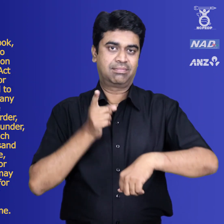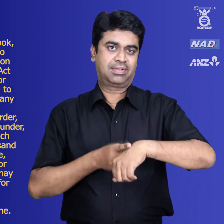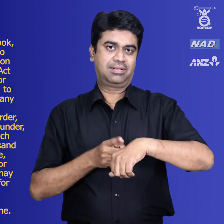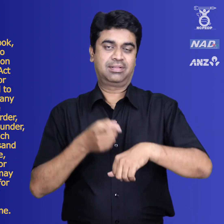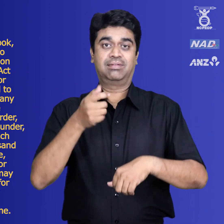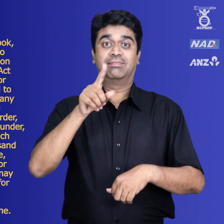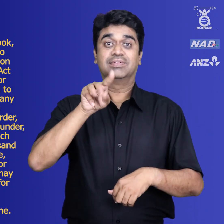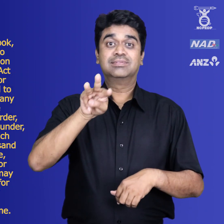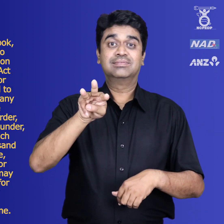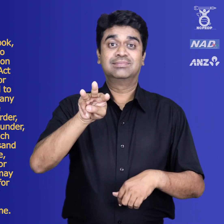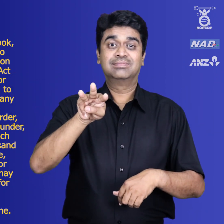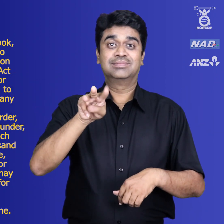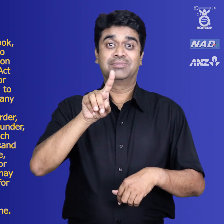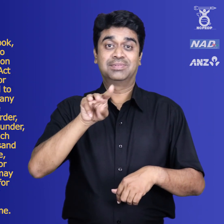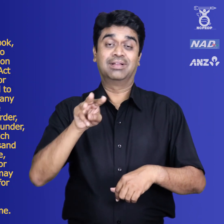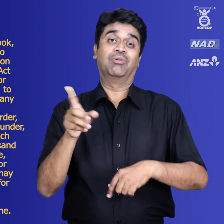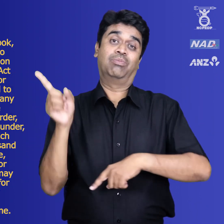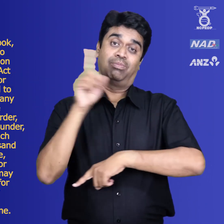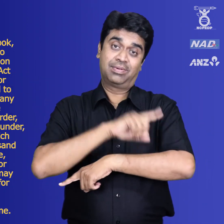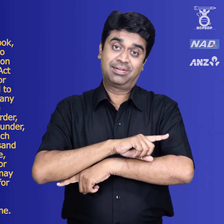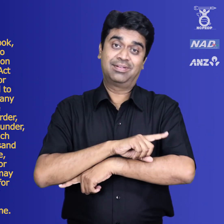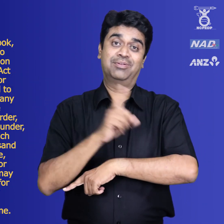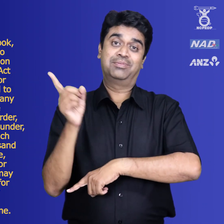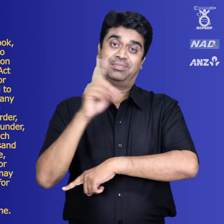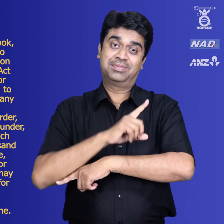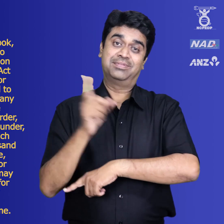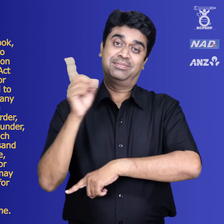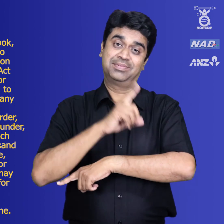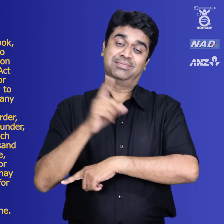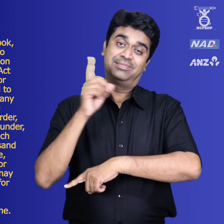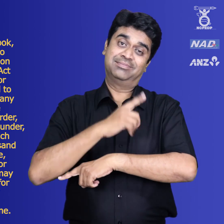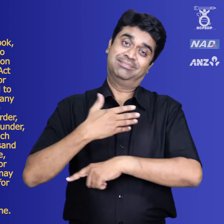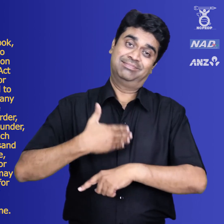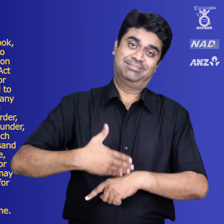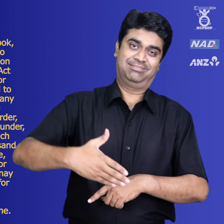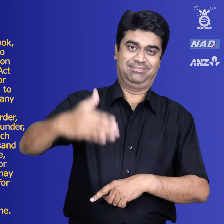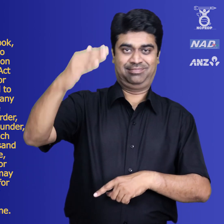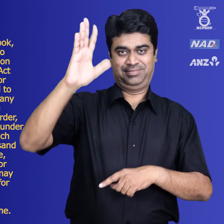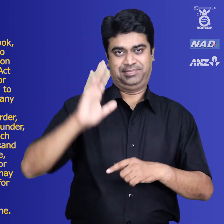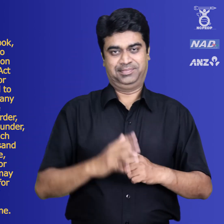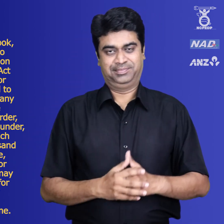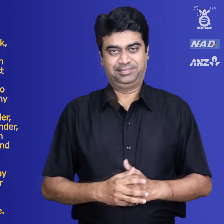of continued failure or refusal after the date of original order imposing punishment or fine.